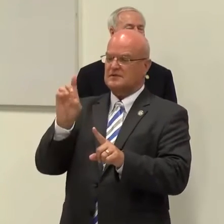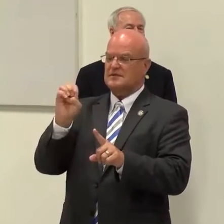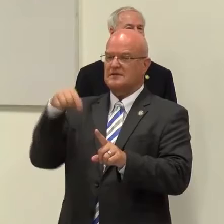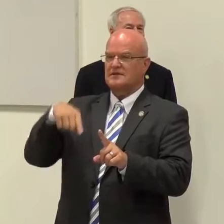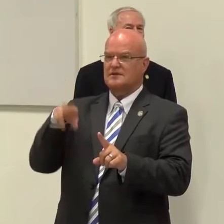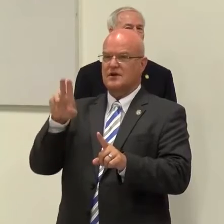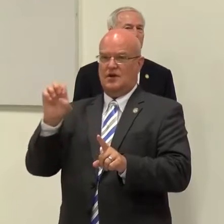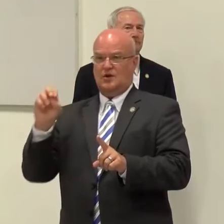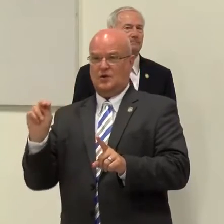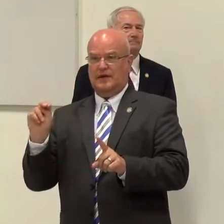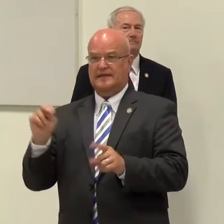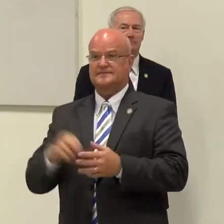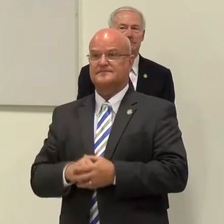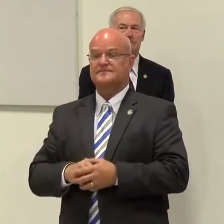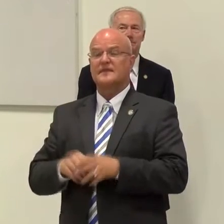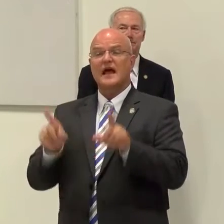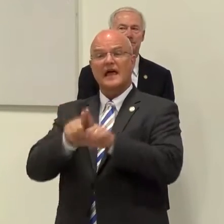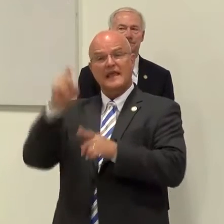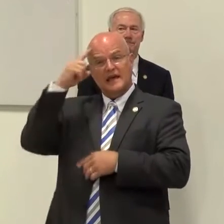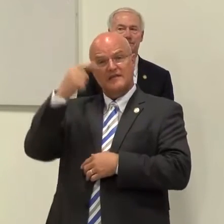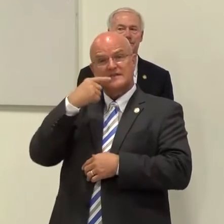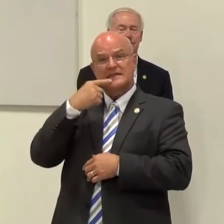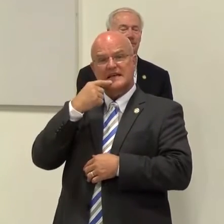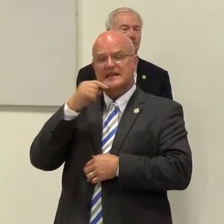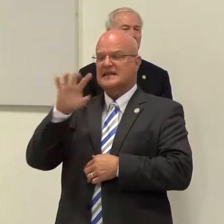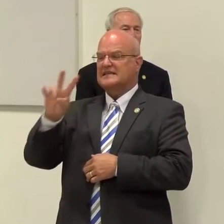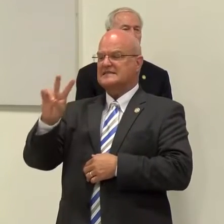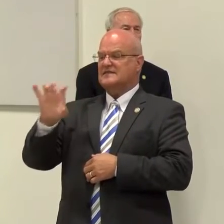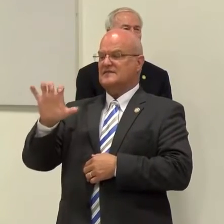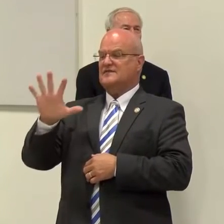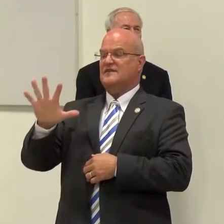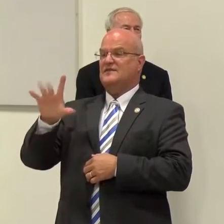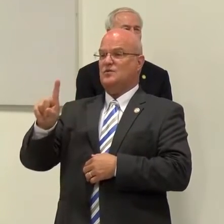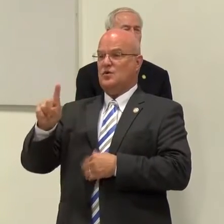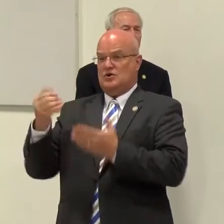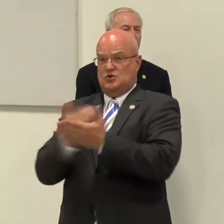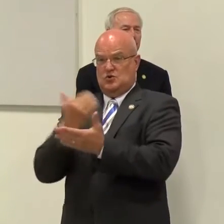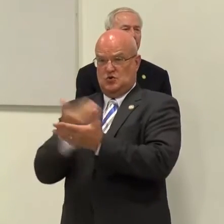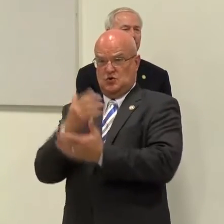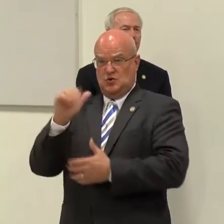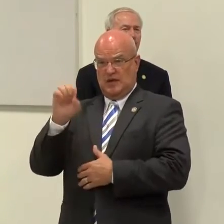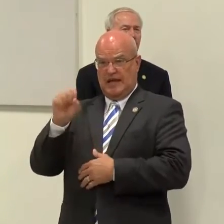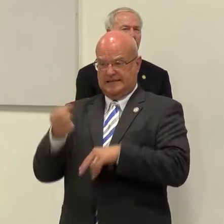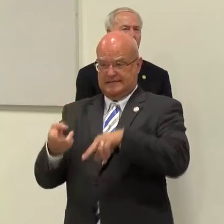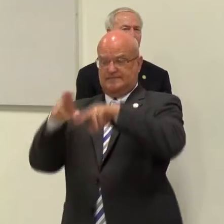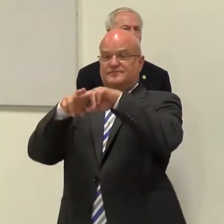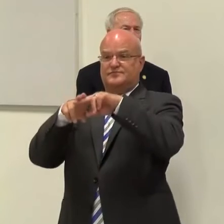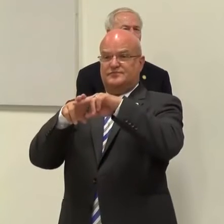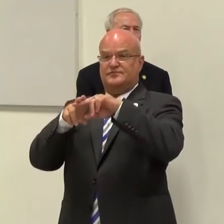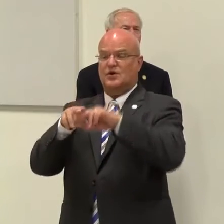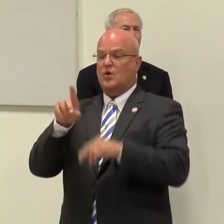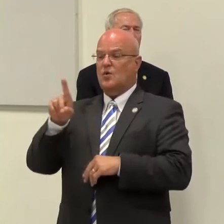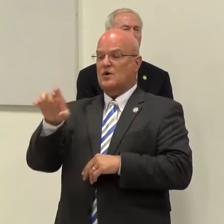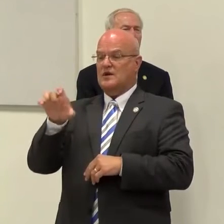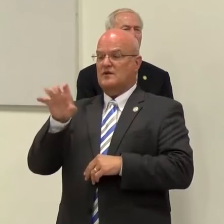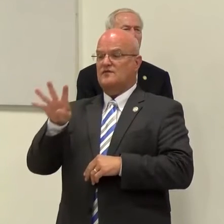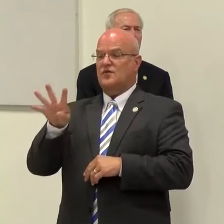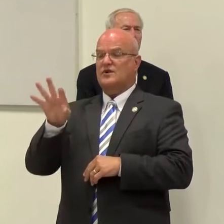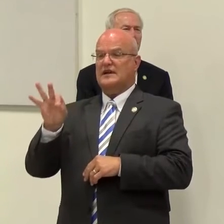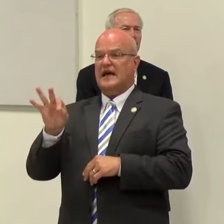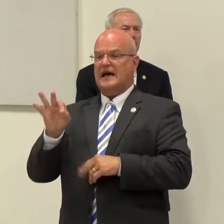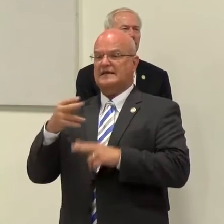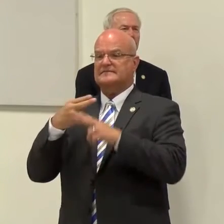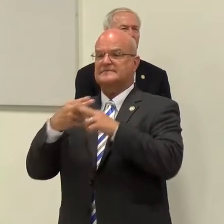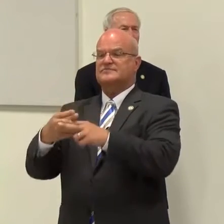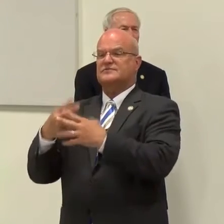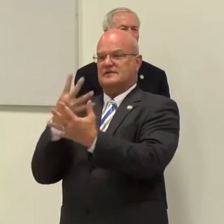As the Governor mentioned, we have had 751 new cases since yesterday. Of those, 149 are classified